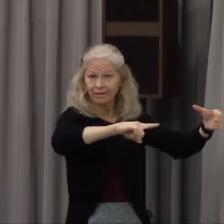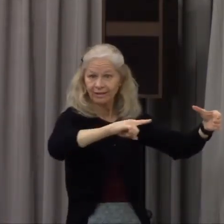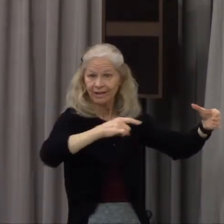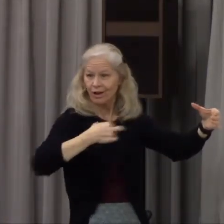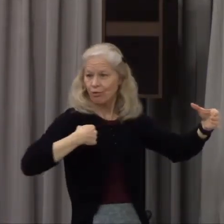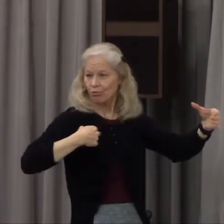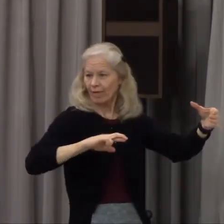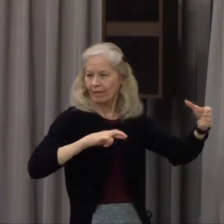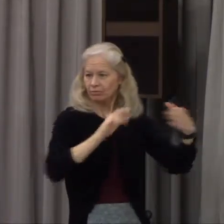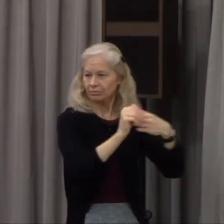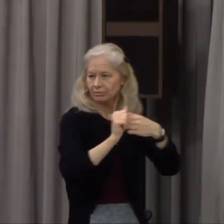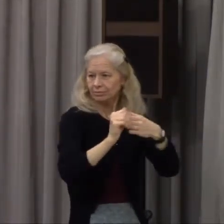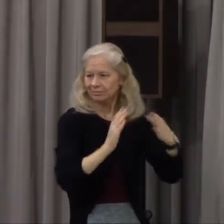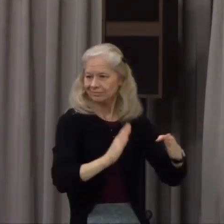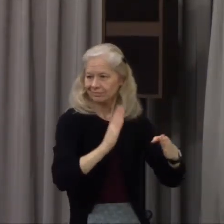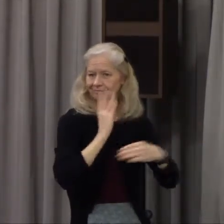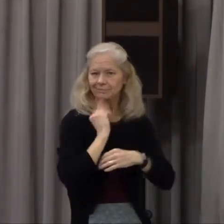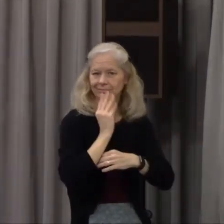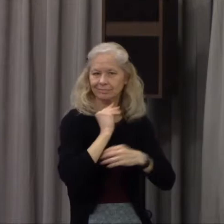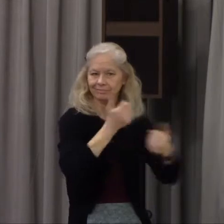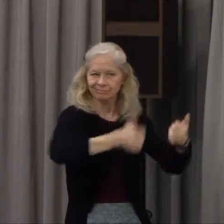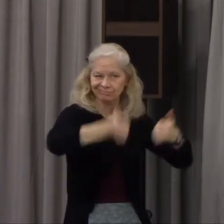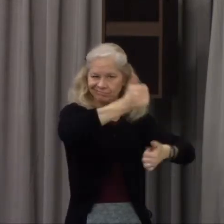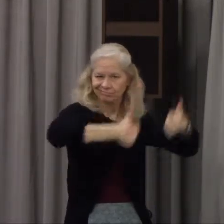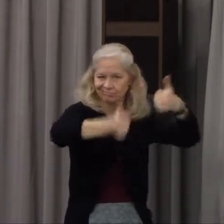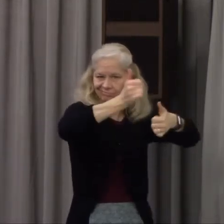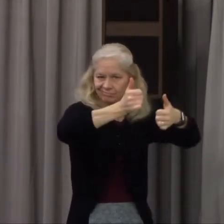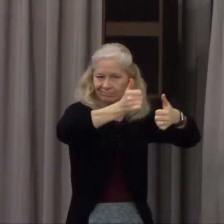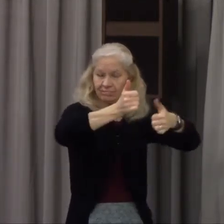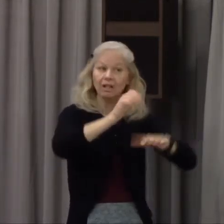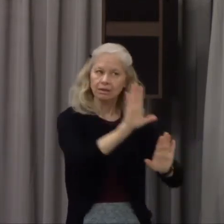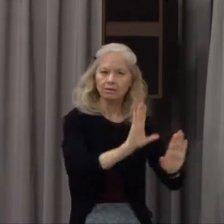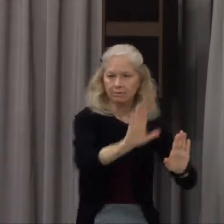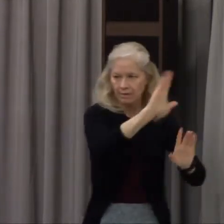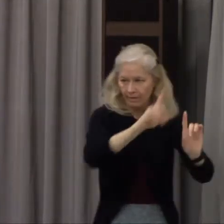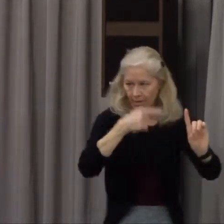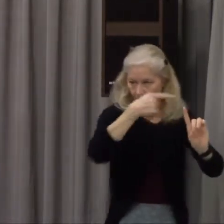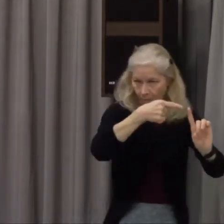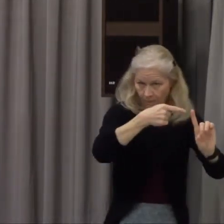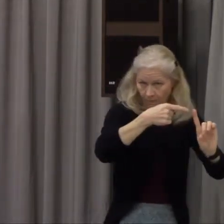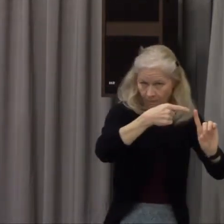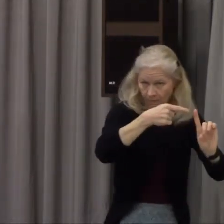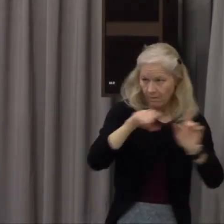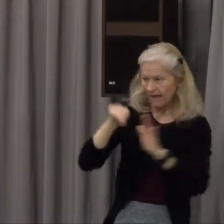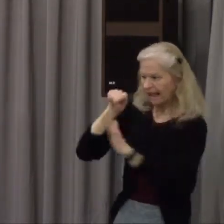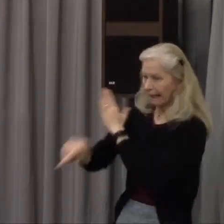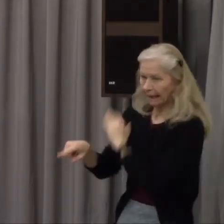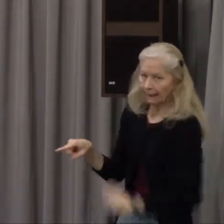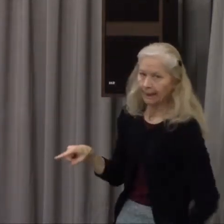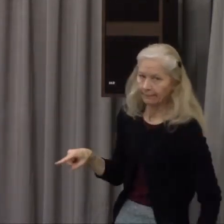He said this, ye are of your father the devil, and the lusts of your